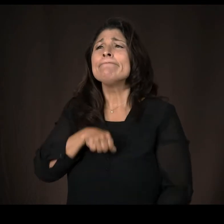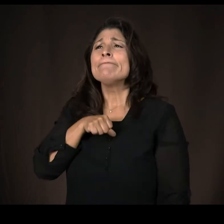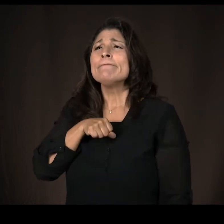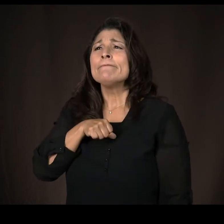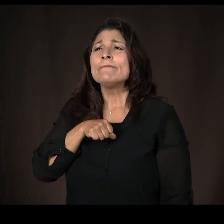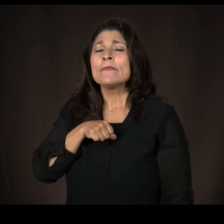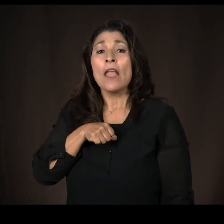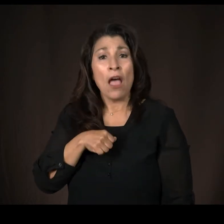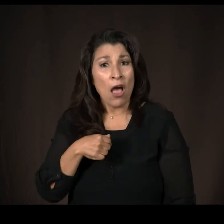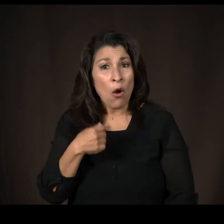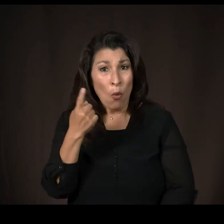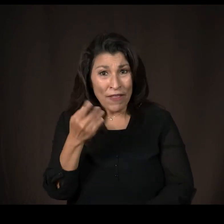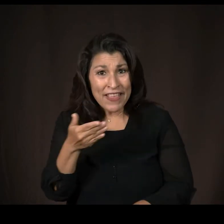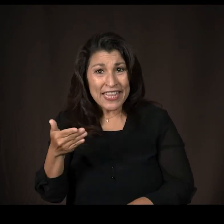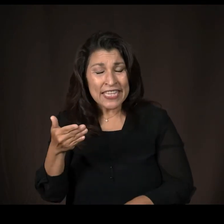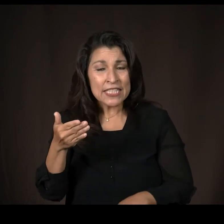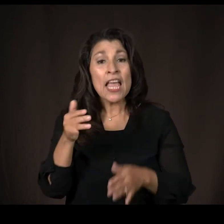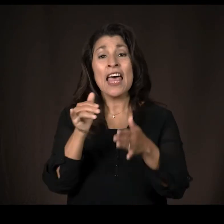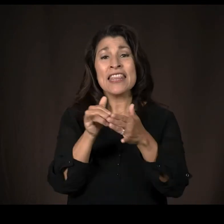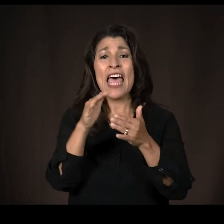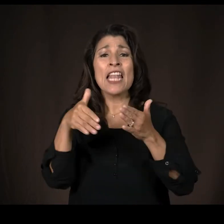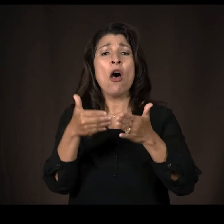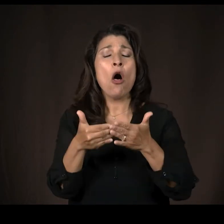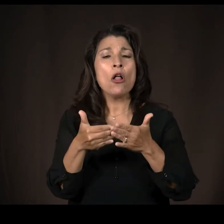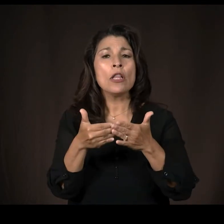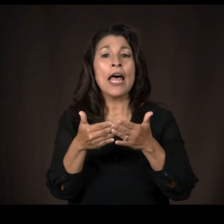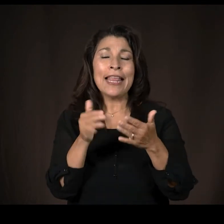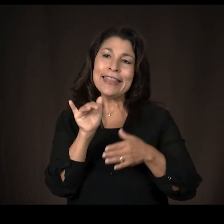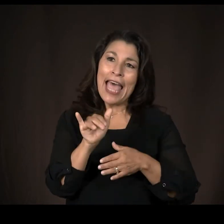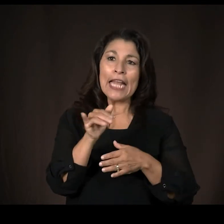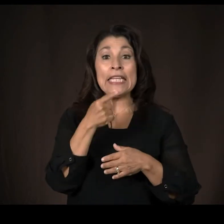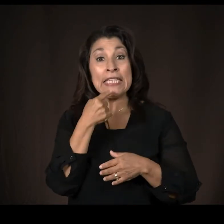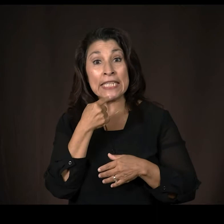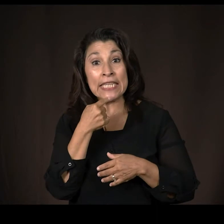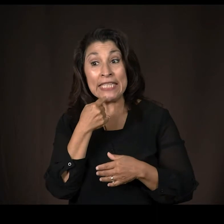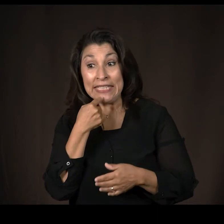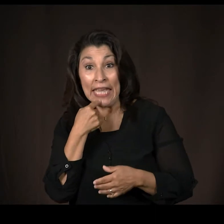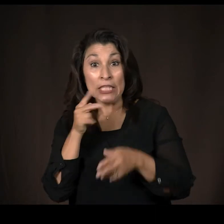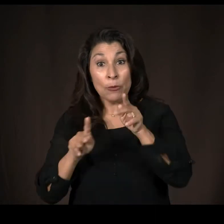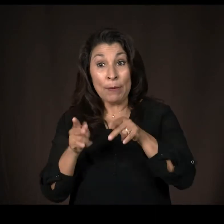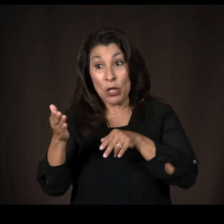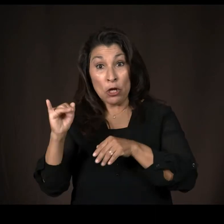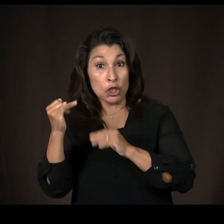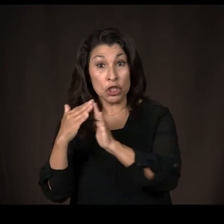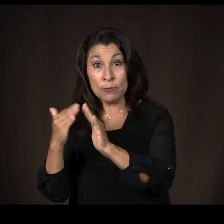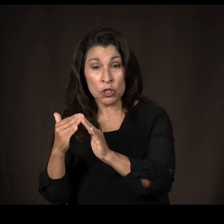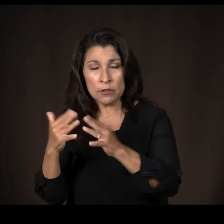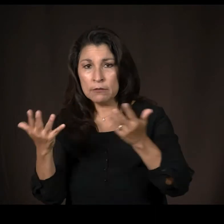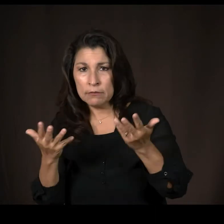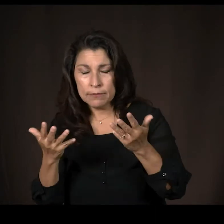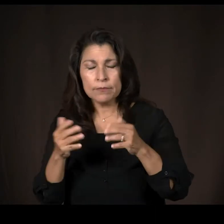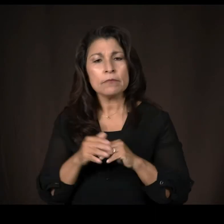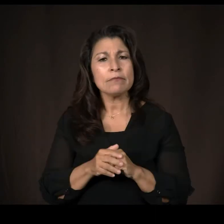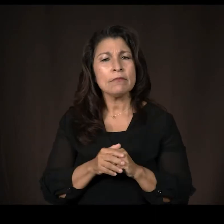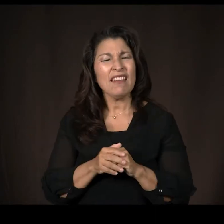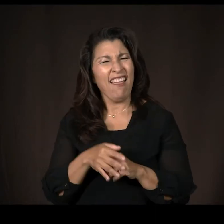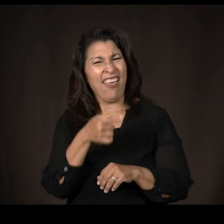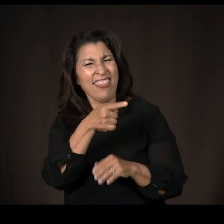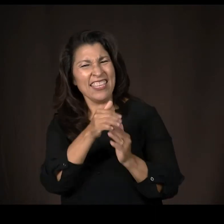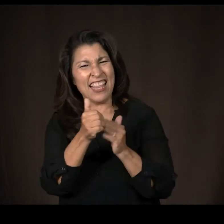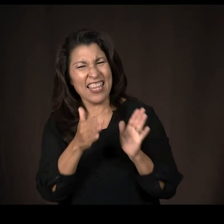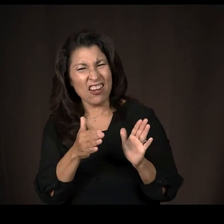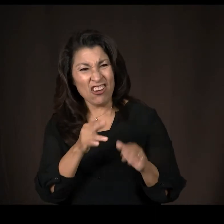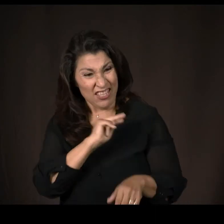Now, one of the things that that this said to the people of Jerusalem was this. This leader,